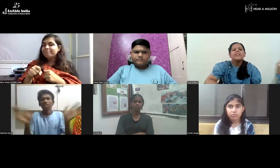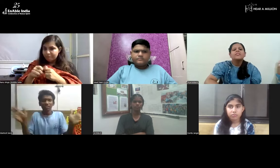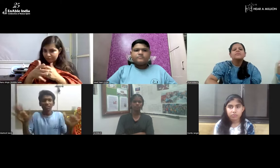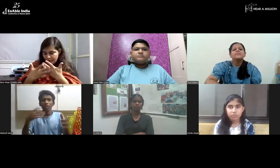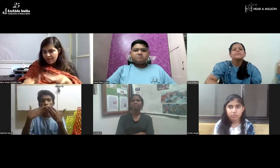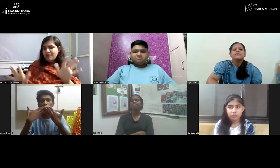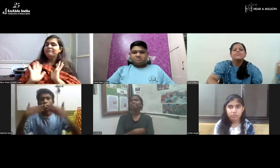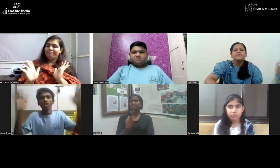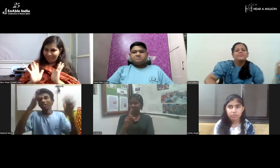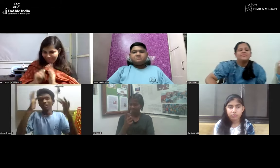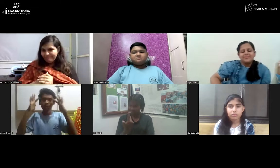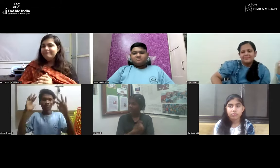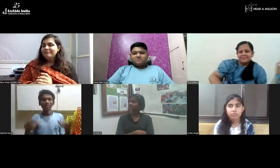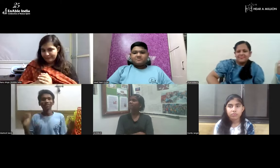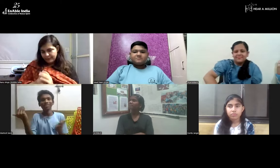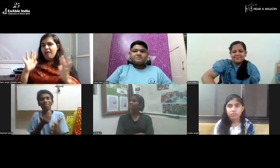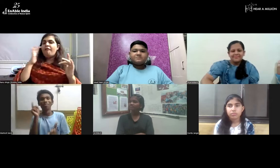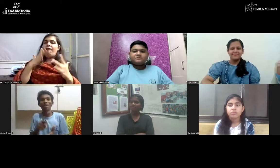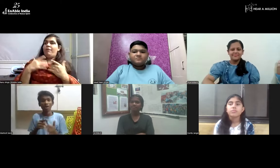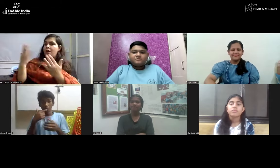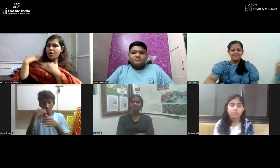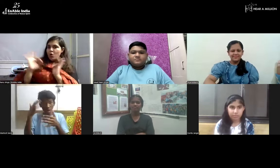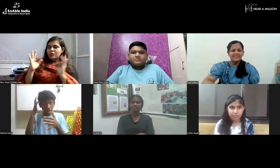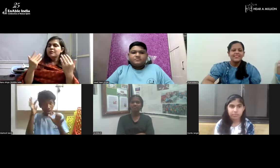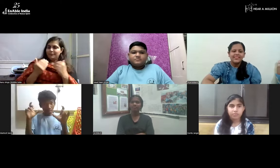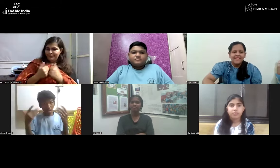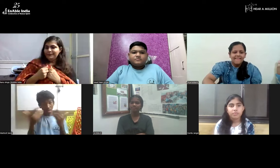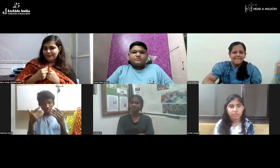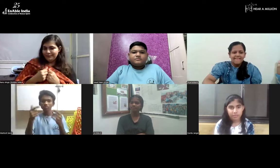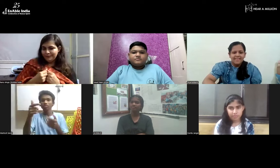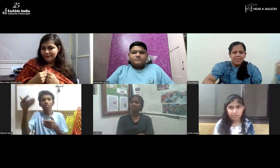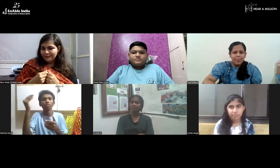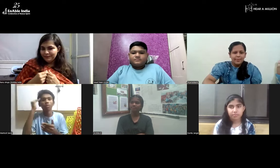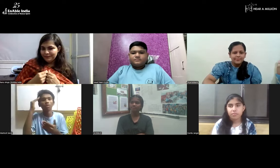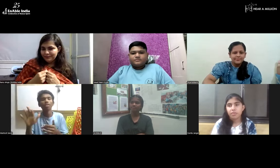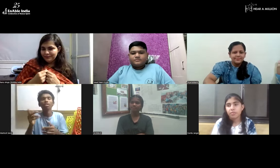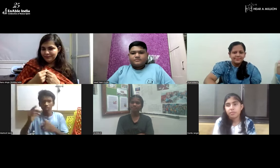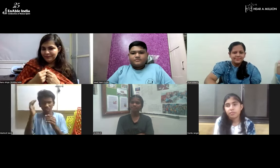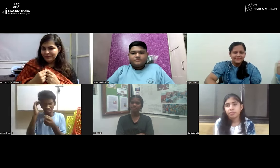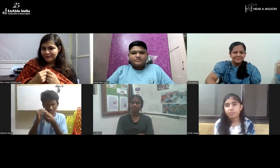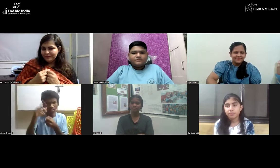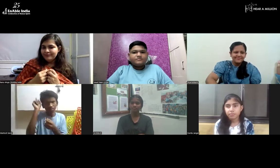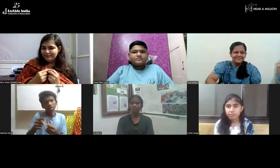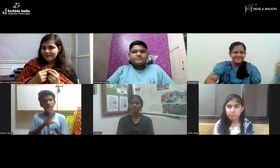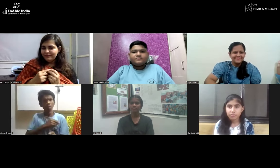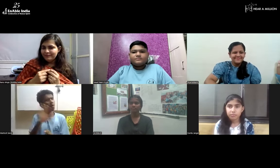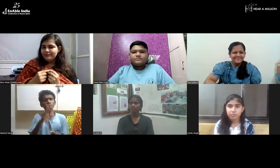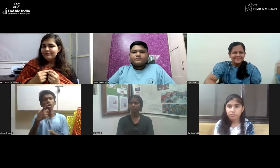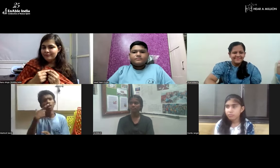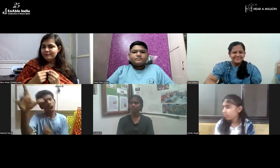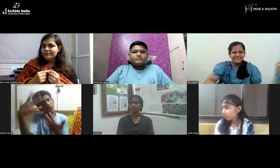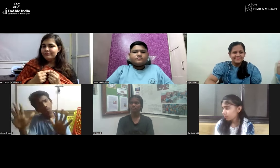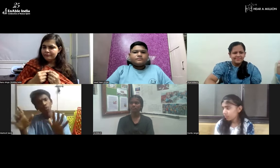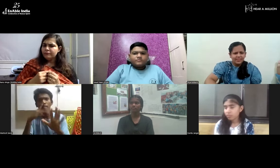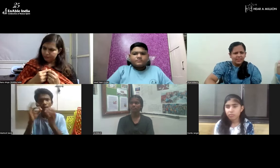trust. And I think it's important that you build that trust with your family members, also parents, so that you can openly share about all those things with